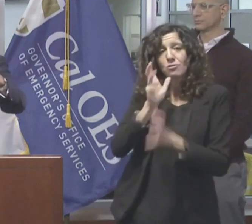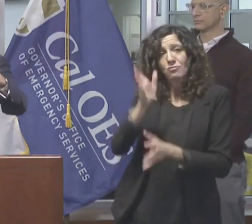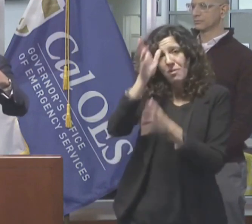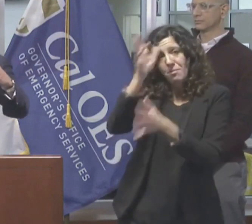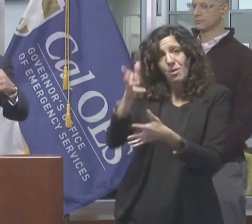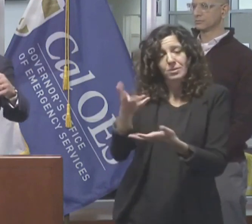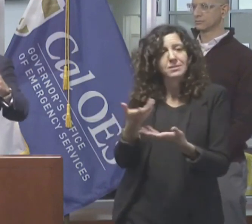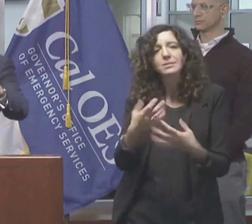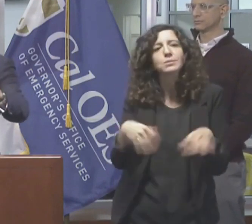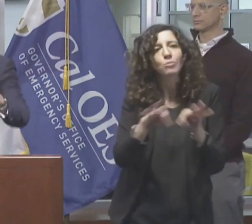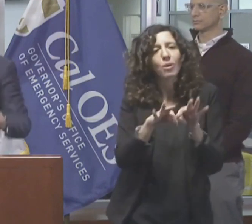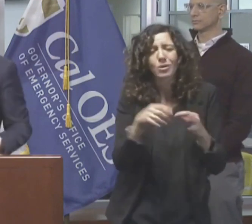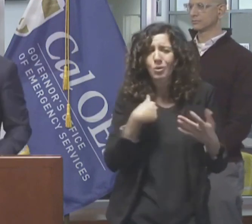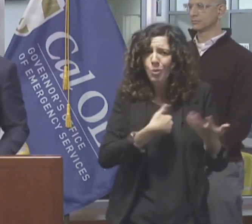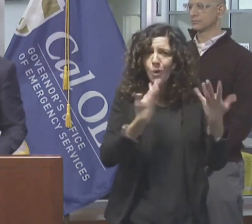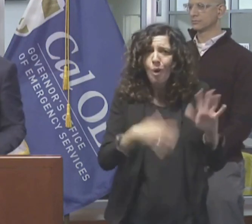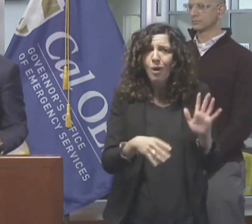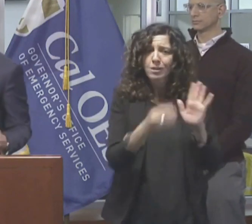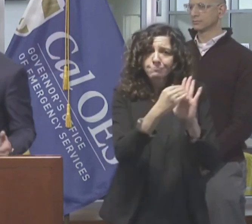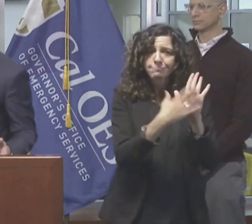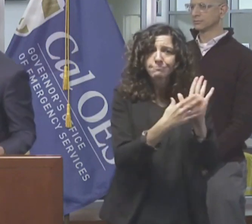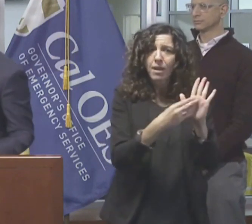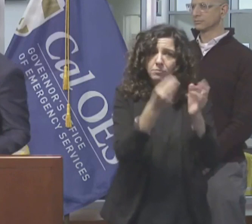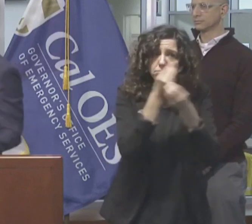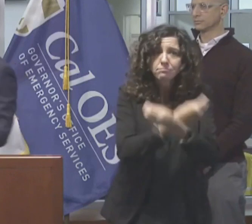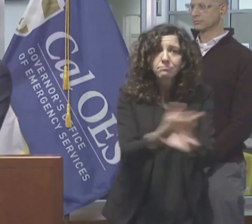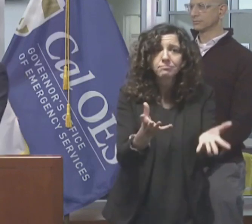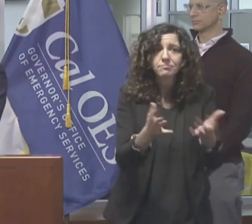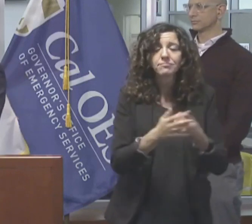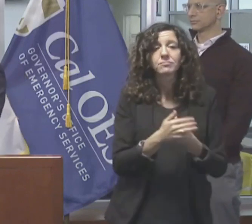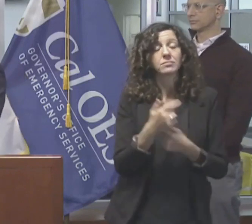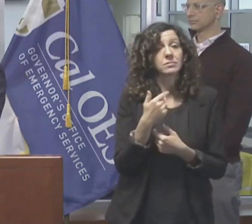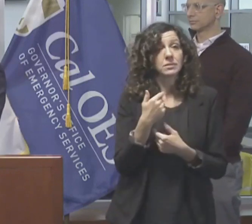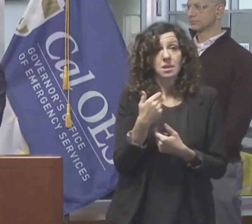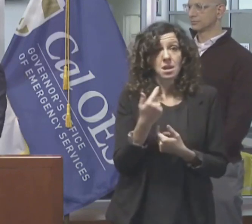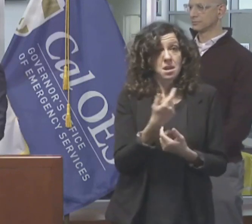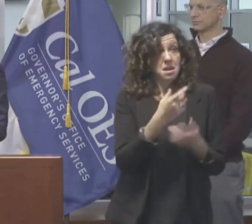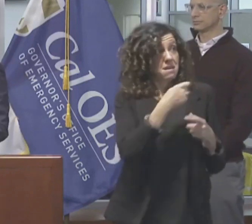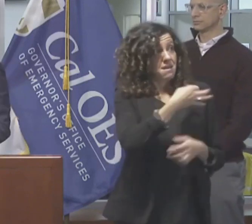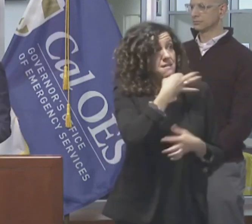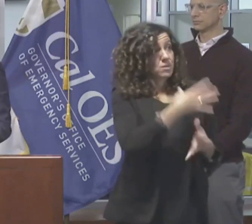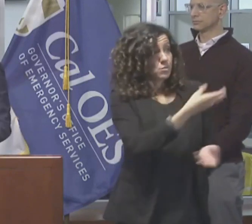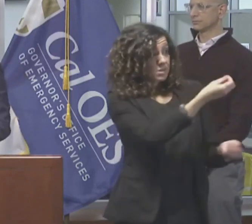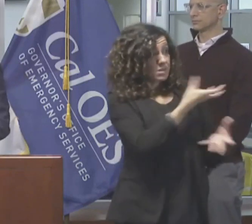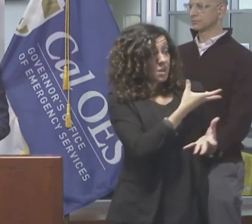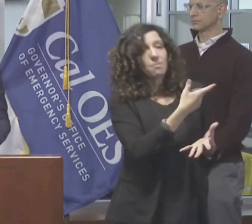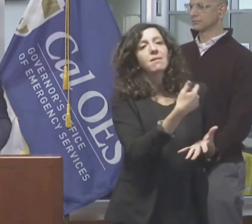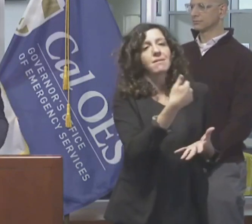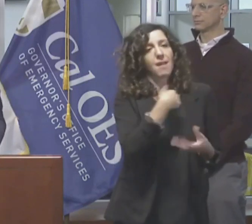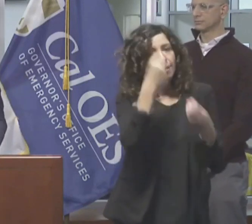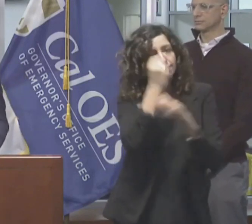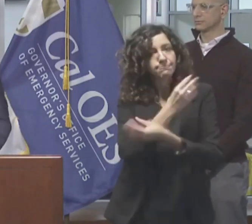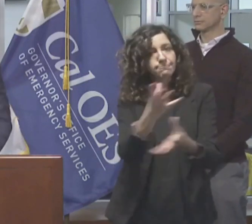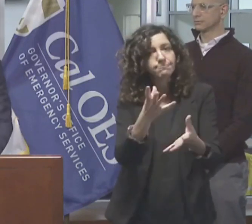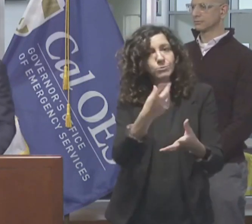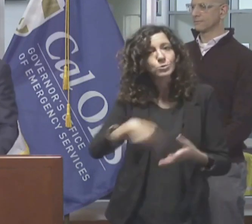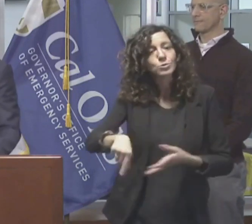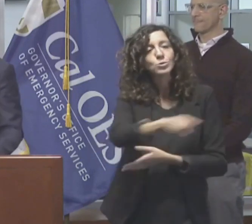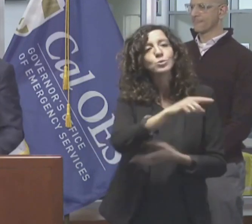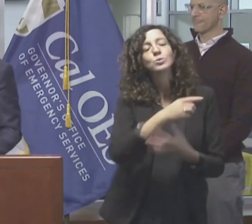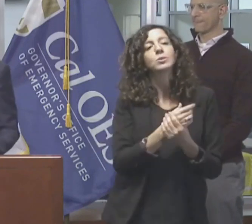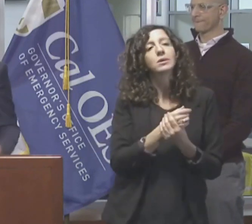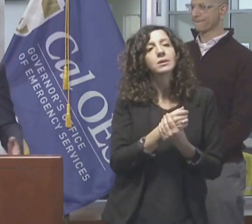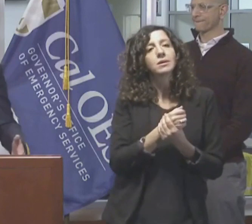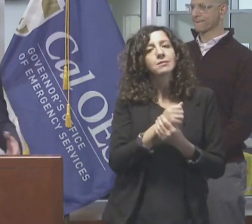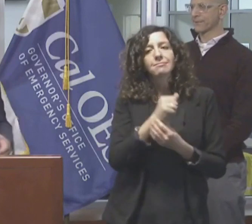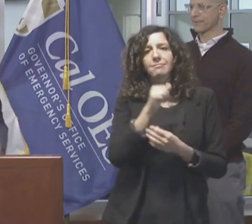very thoughtfully. And again, I'm just guided by the experts, guided by all the folks that we're in contact with,